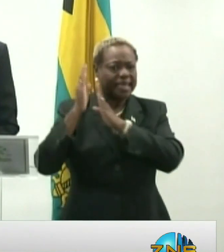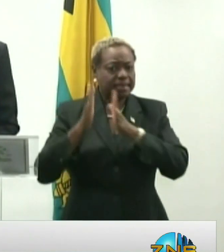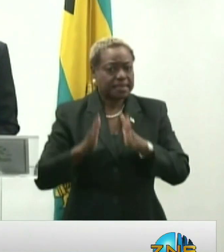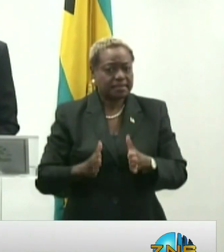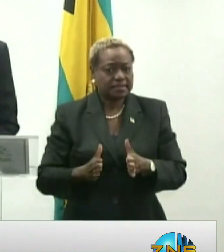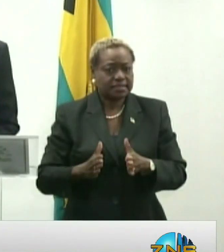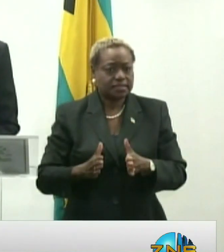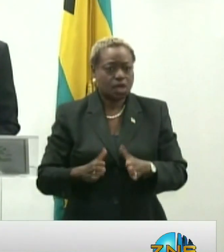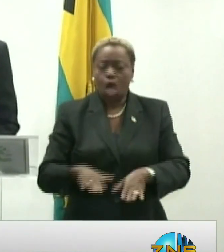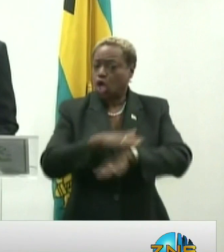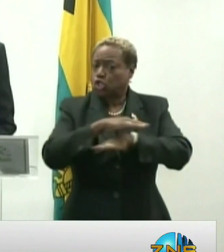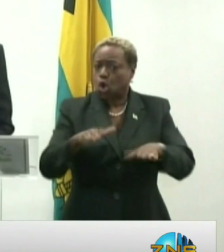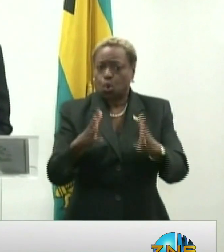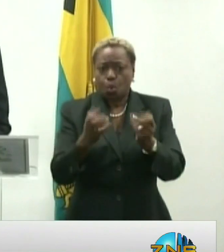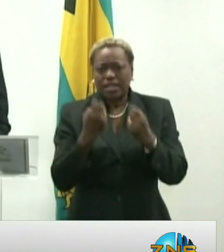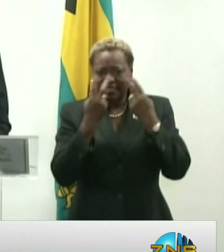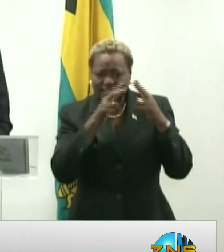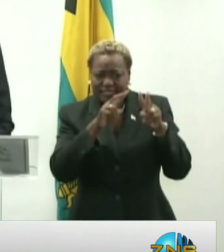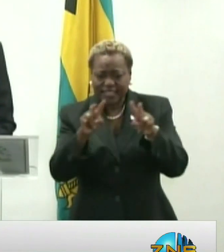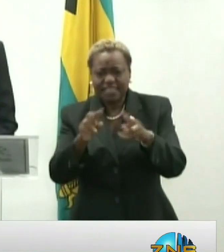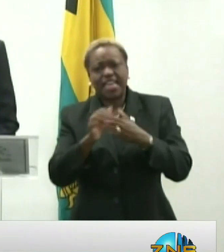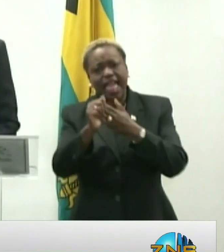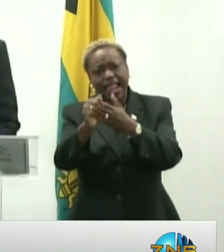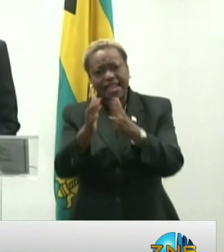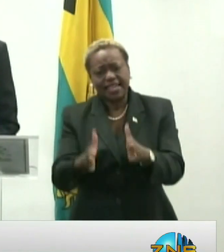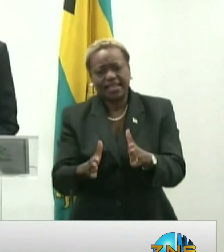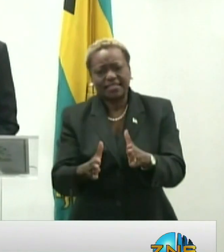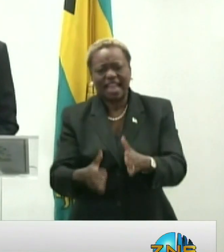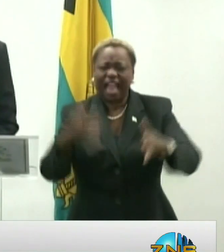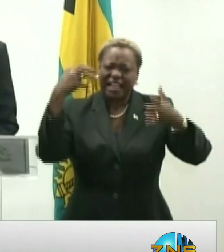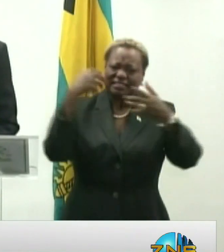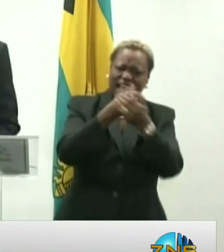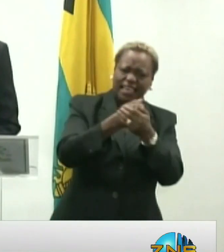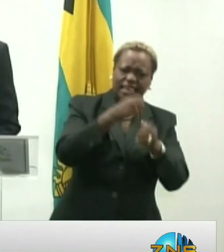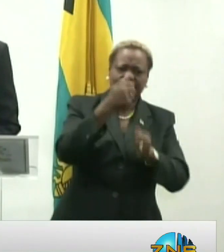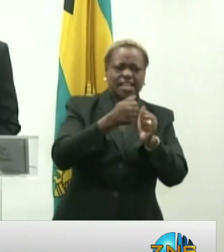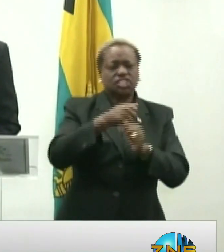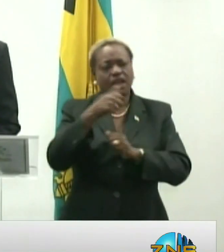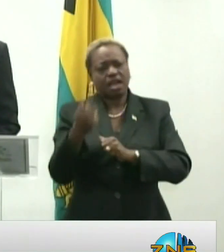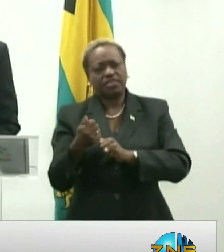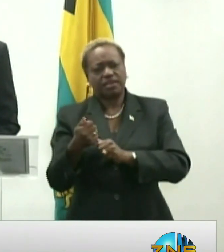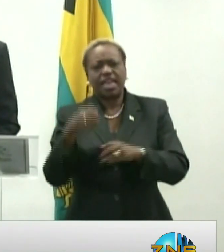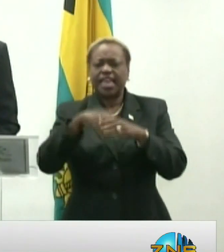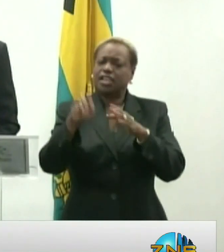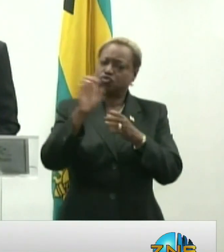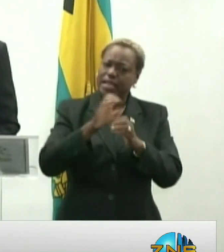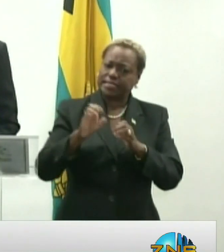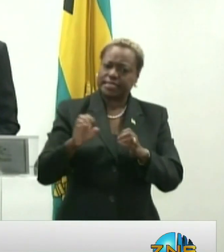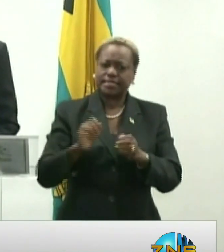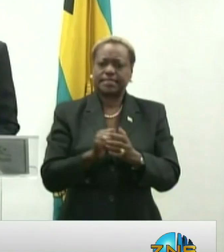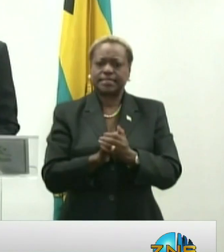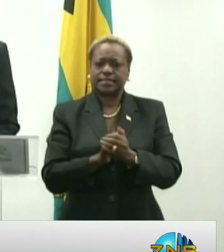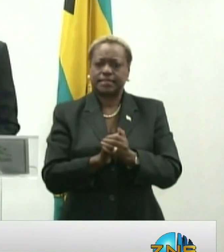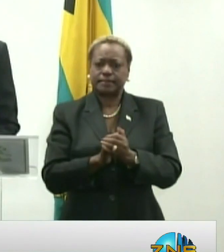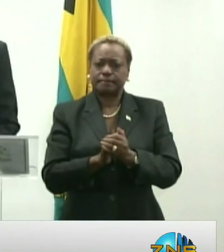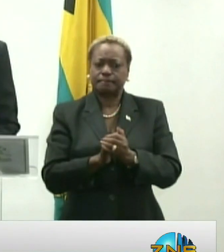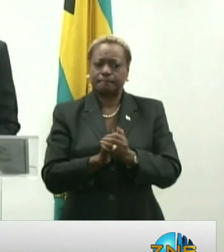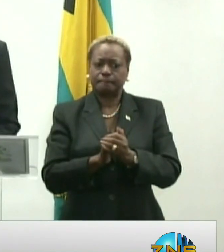Bahamians do not want to see their leaders attacking each other in crisis.